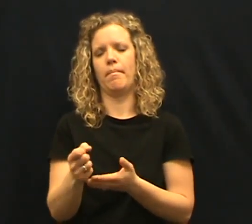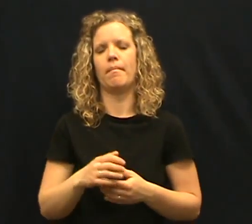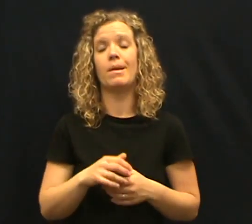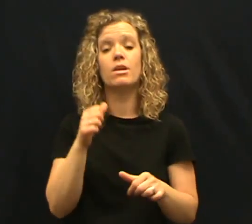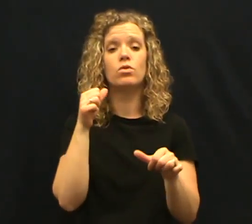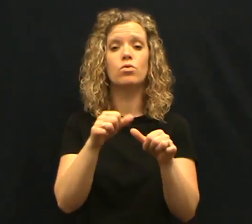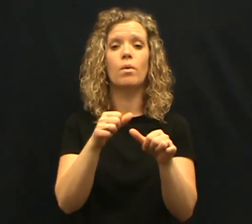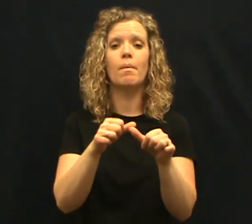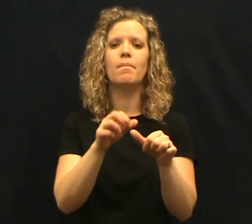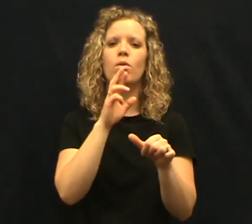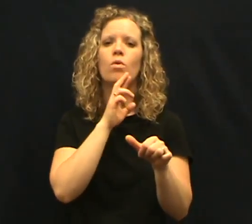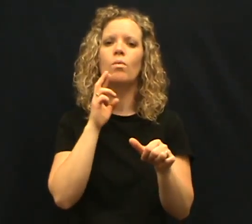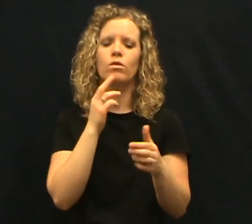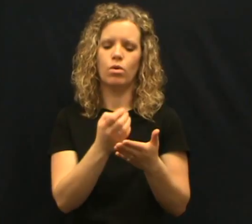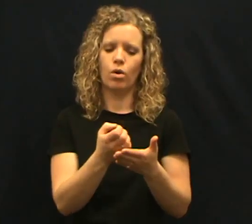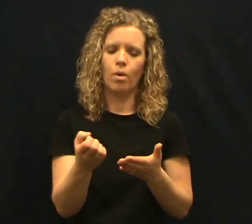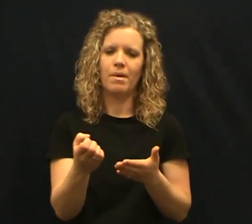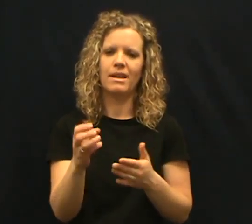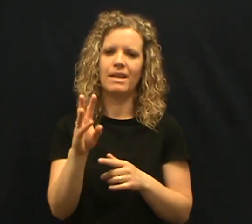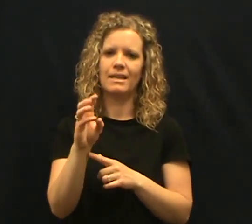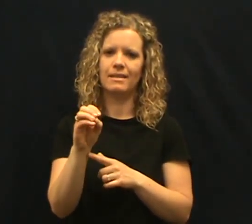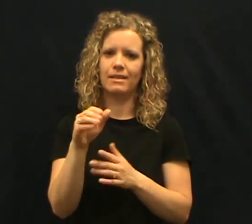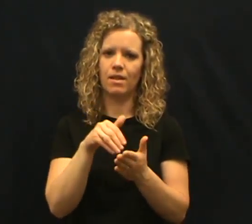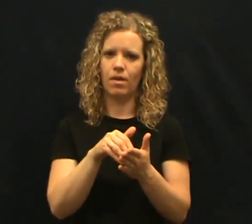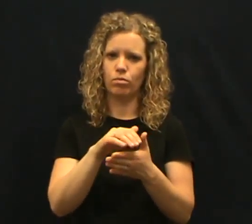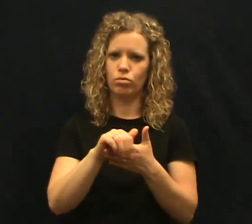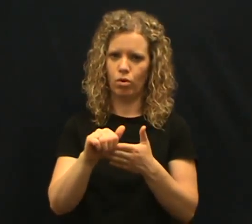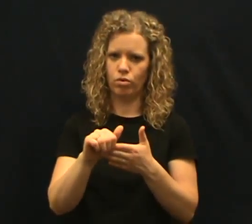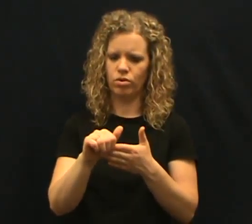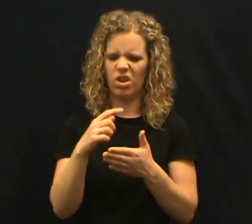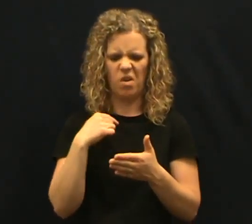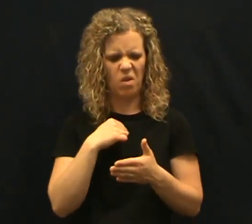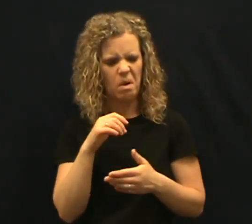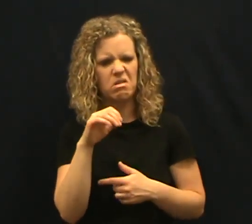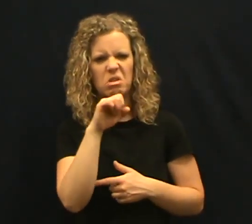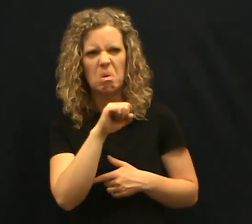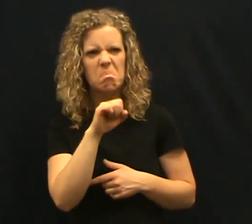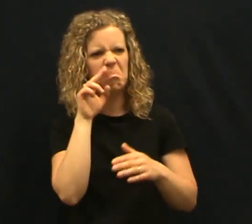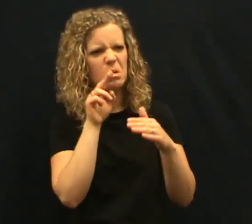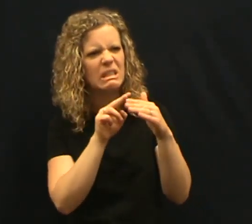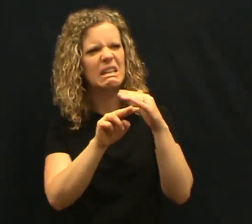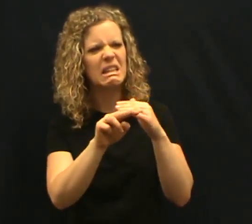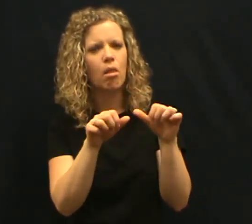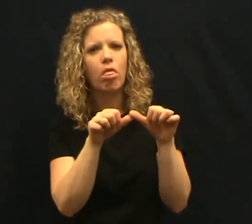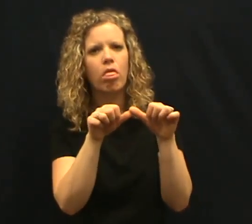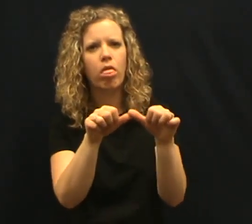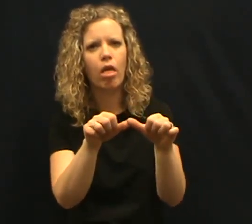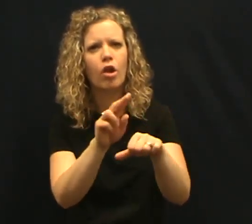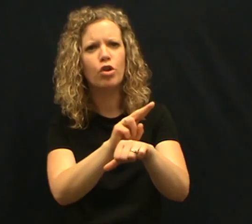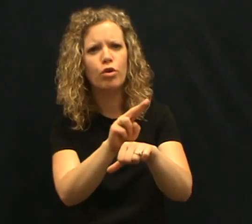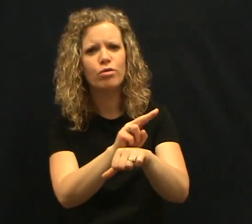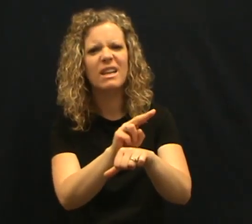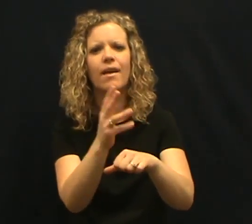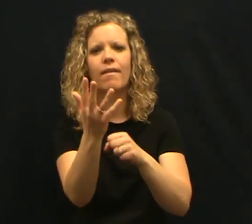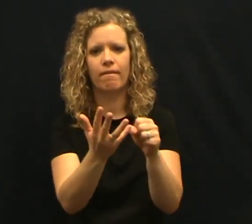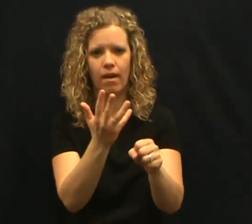restaurant equipment for $60,000 that we estimated was going to last 5 years. And so if you take that $60,000